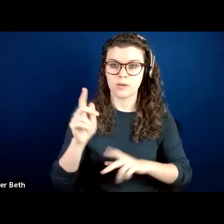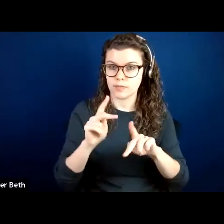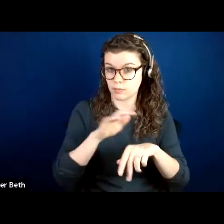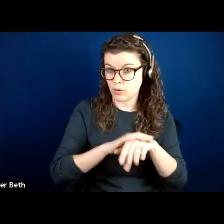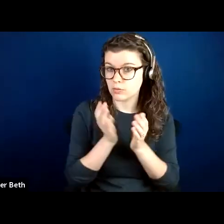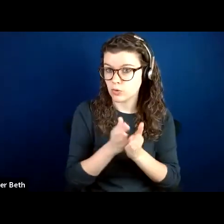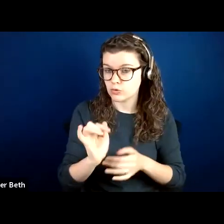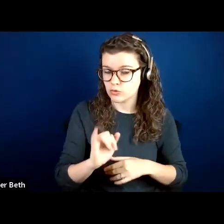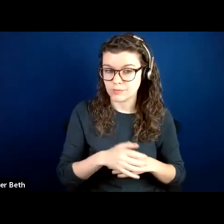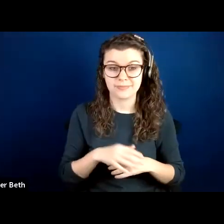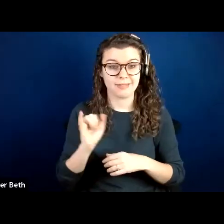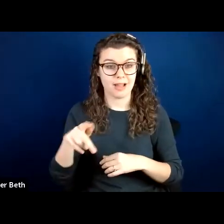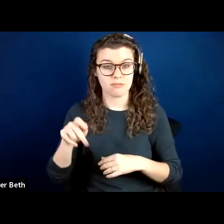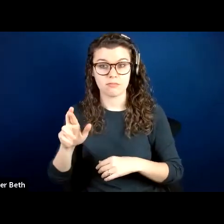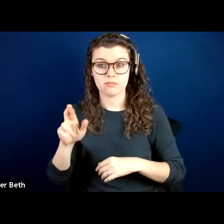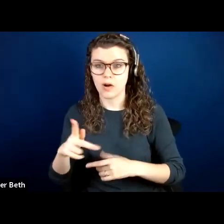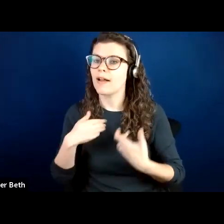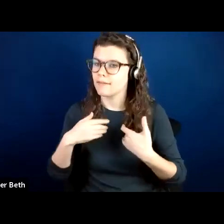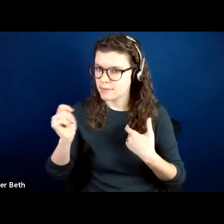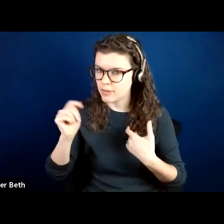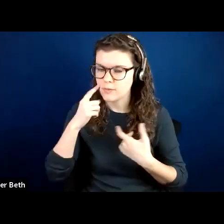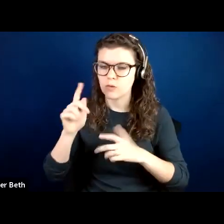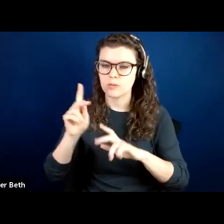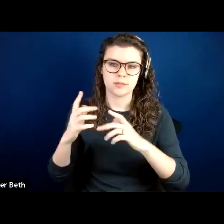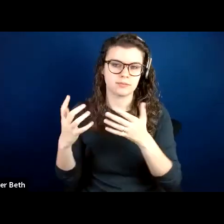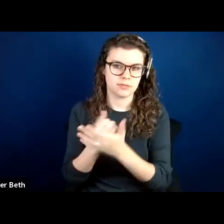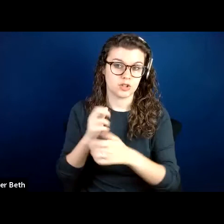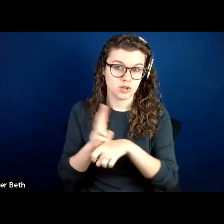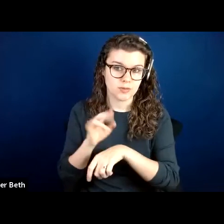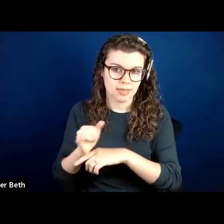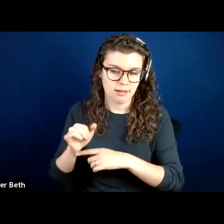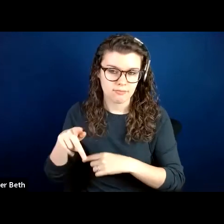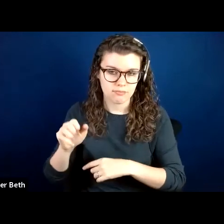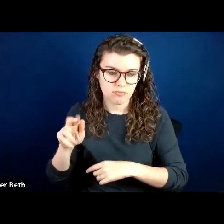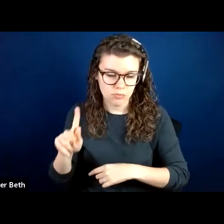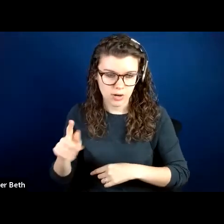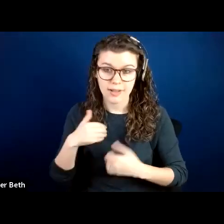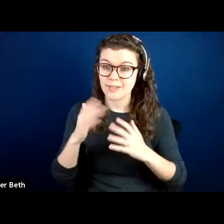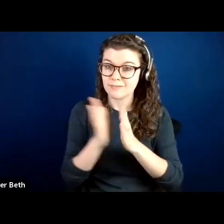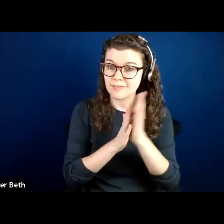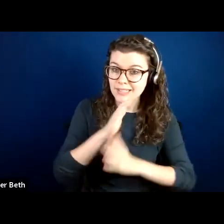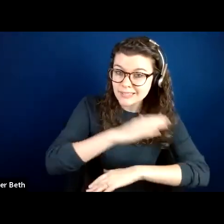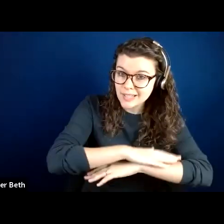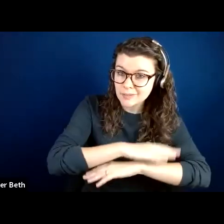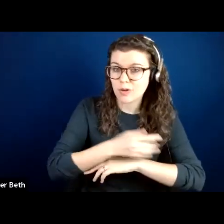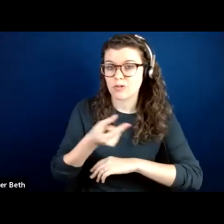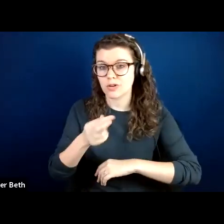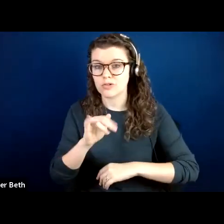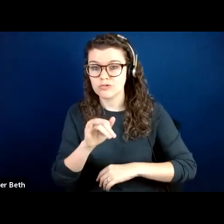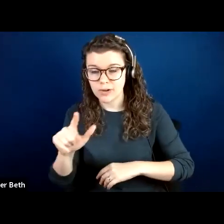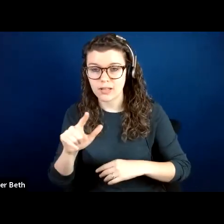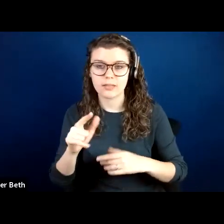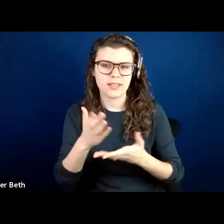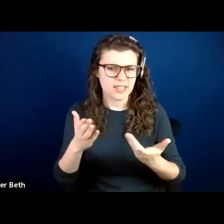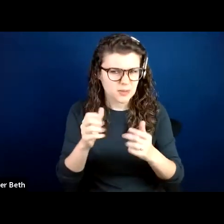Park also has restrooms for park users. They have picnic tables, grills, a picnic shelter with electricity,